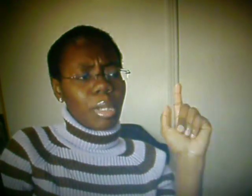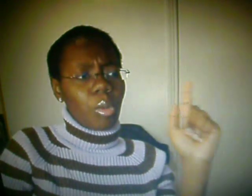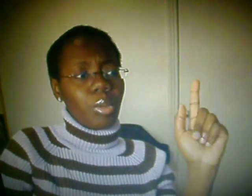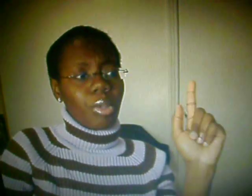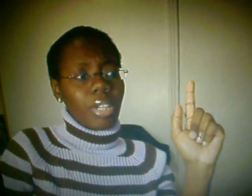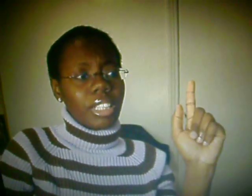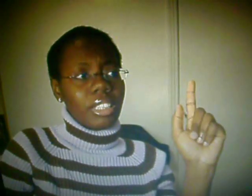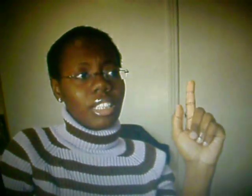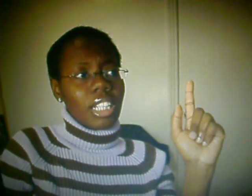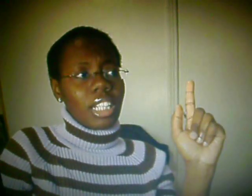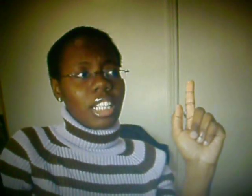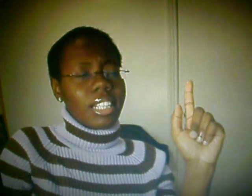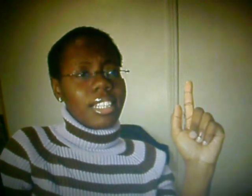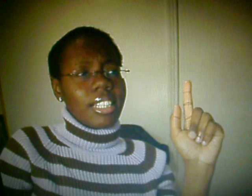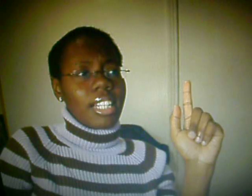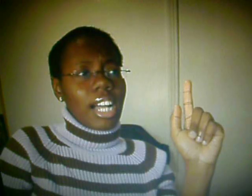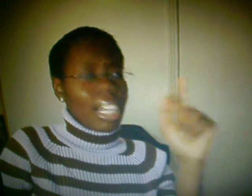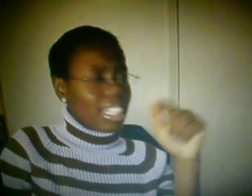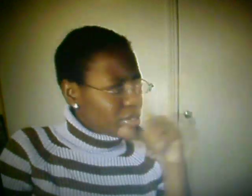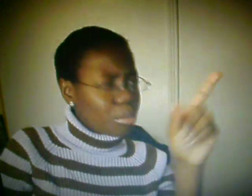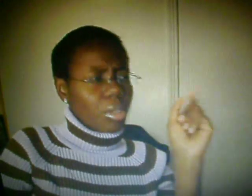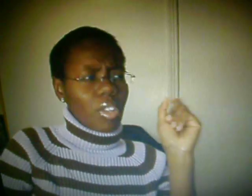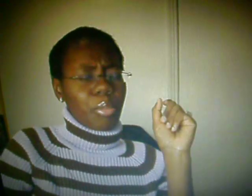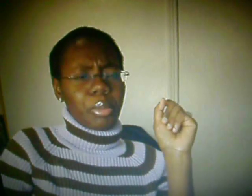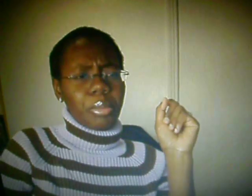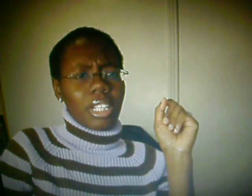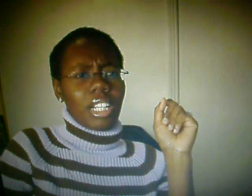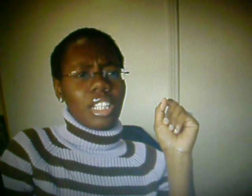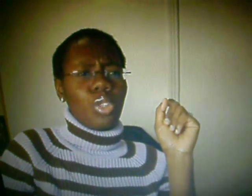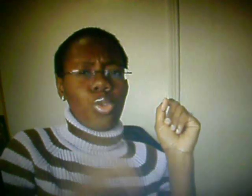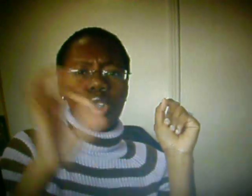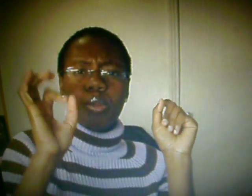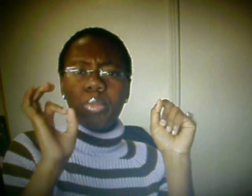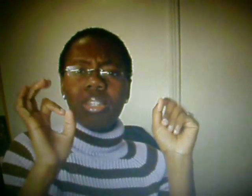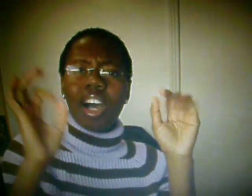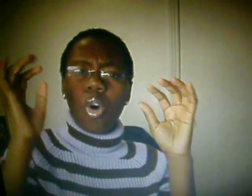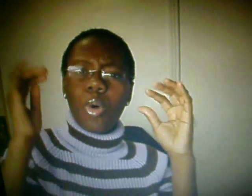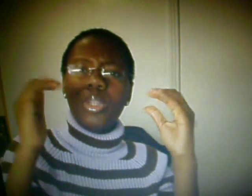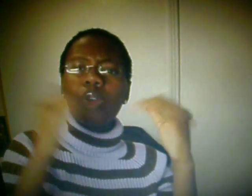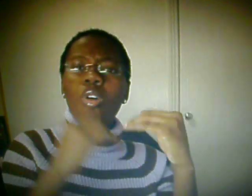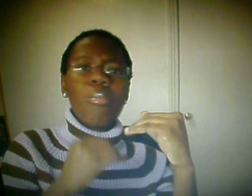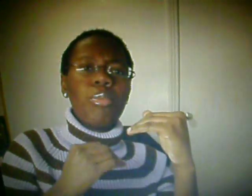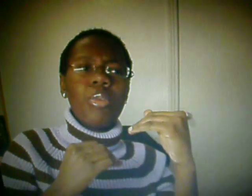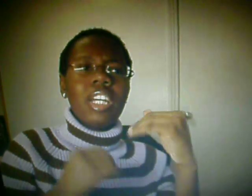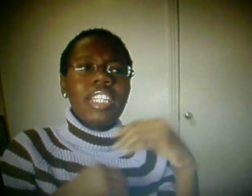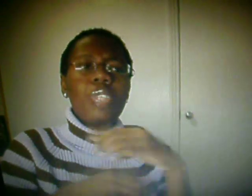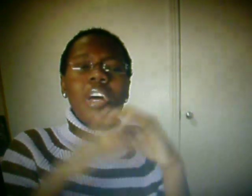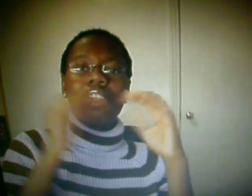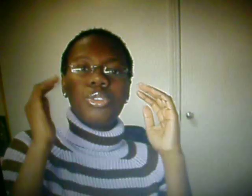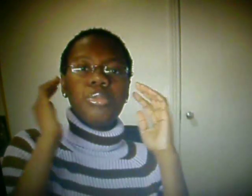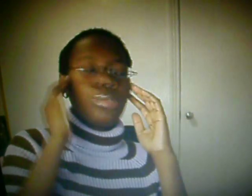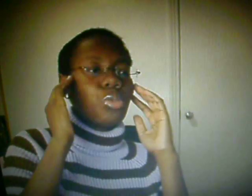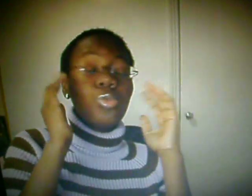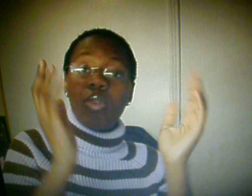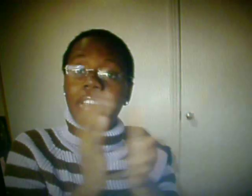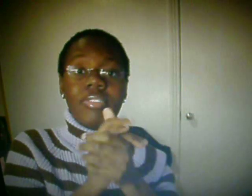work with Christ and even with other people that those people that are always humble, they don't assume to know everything.